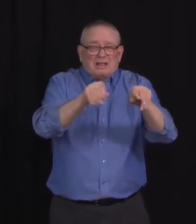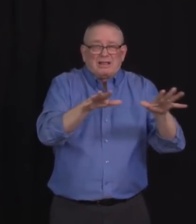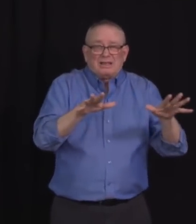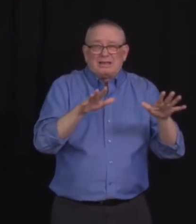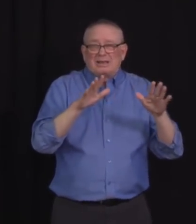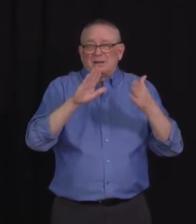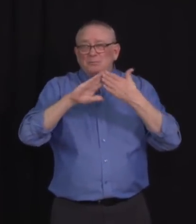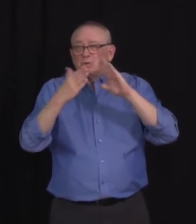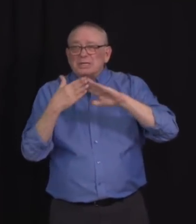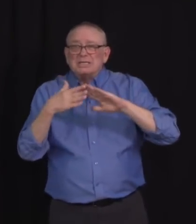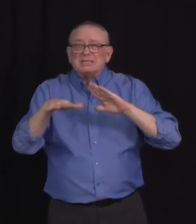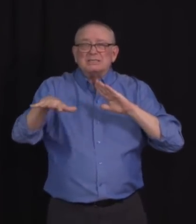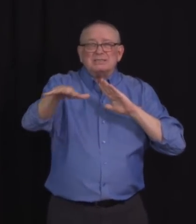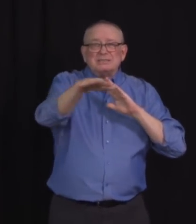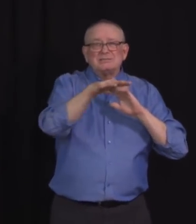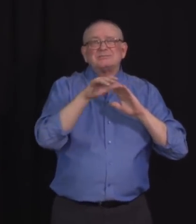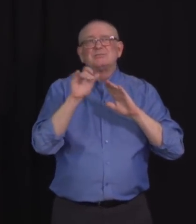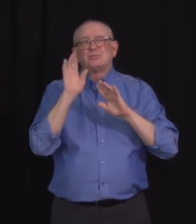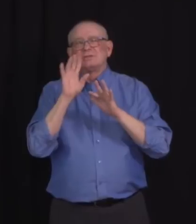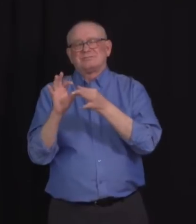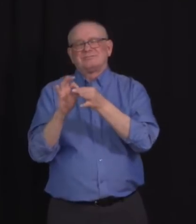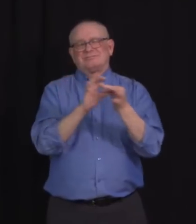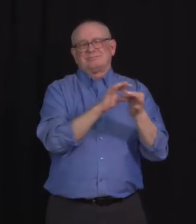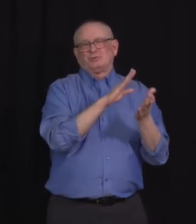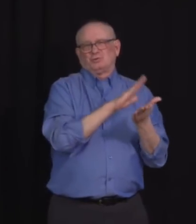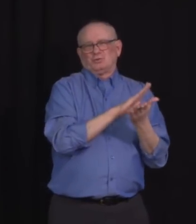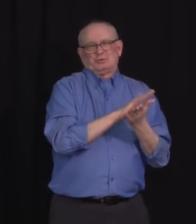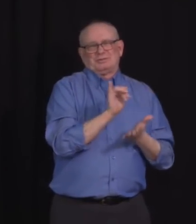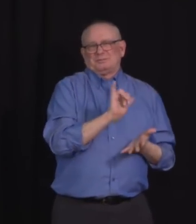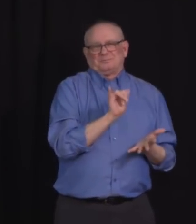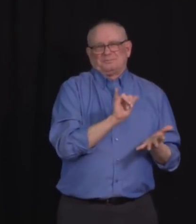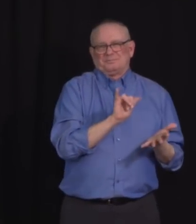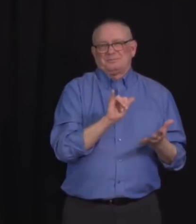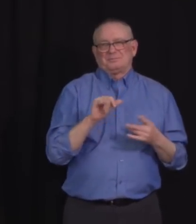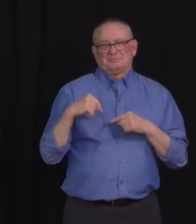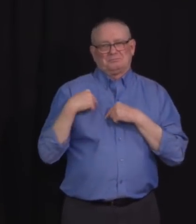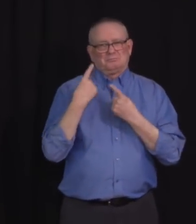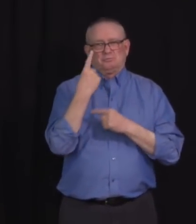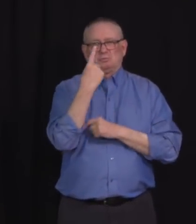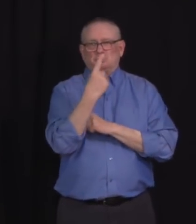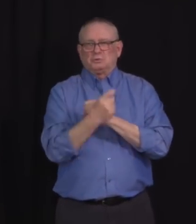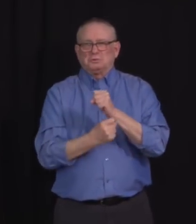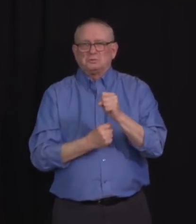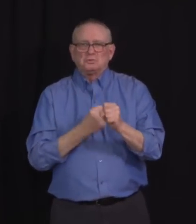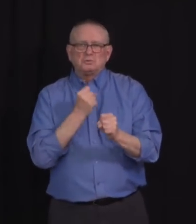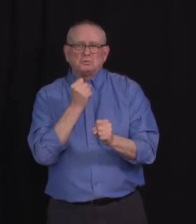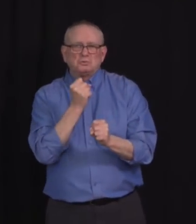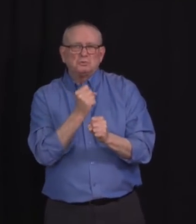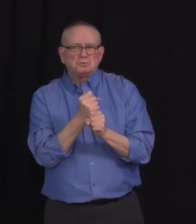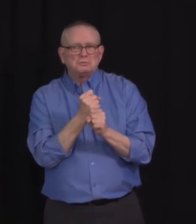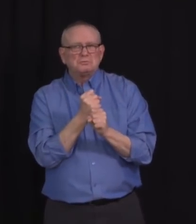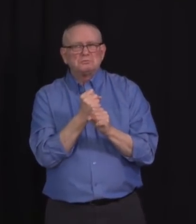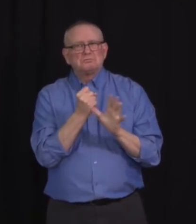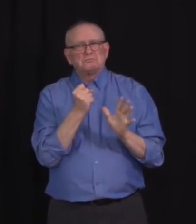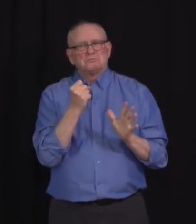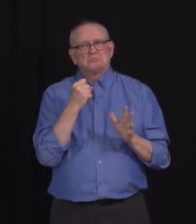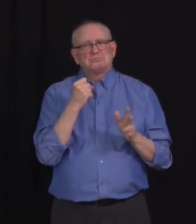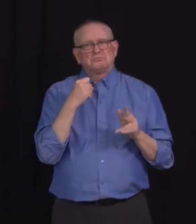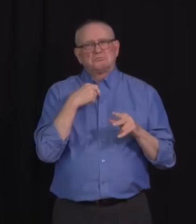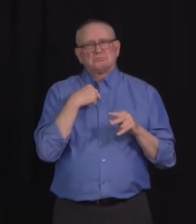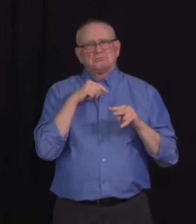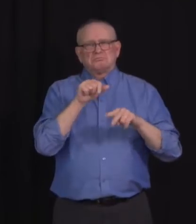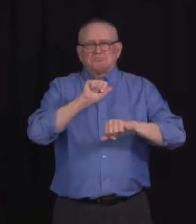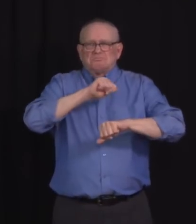date, throughout the course of the last year, we have seen that the precautions that are in place in schools mitigate